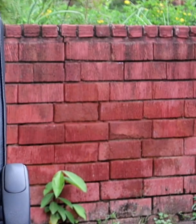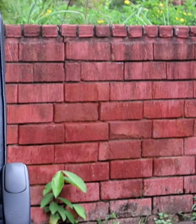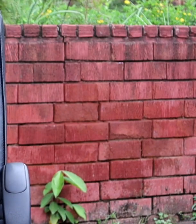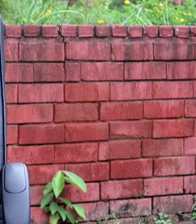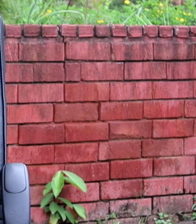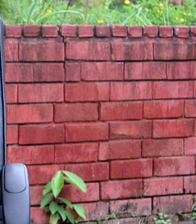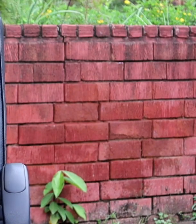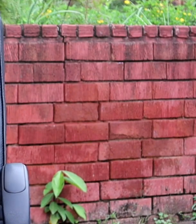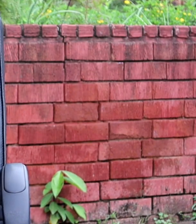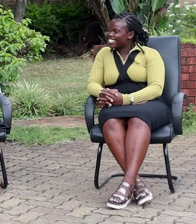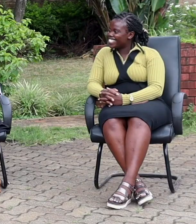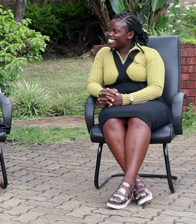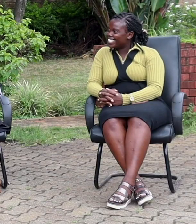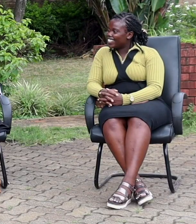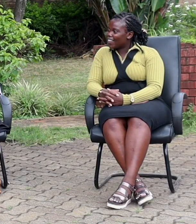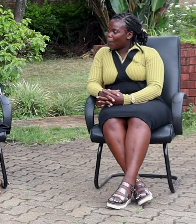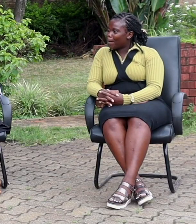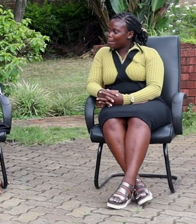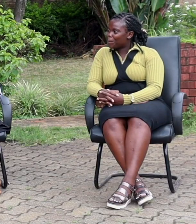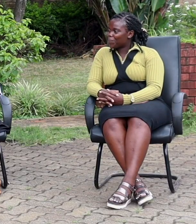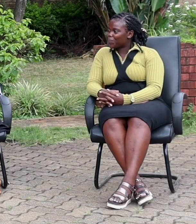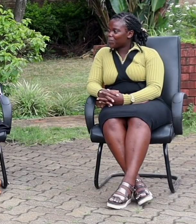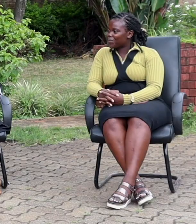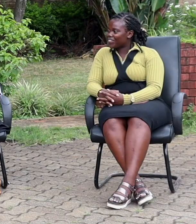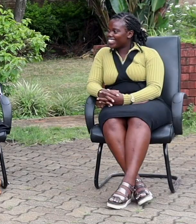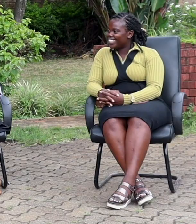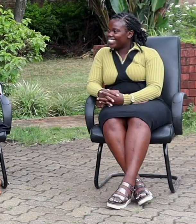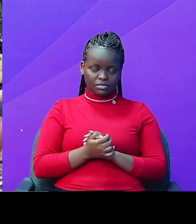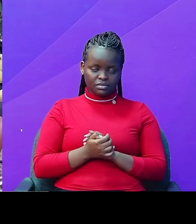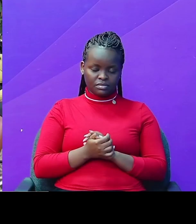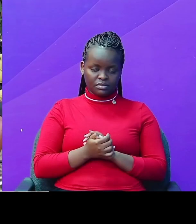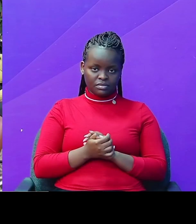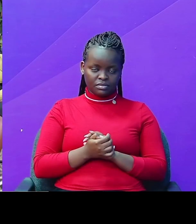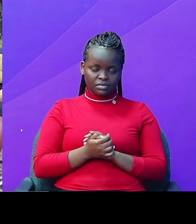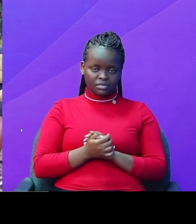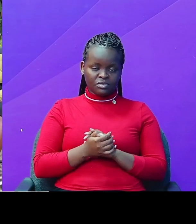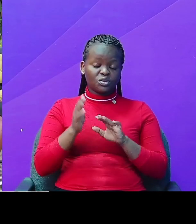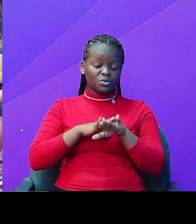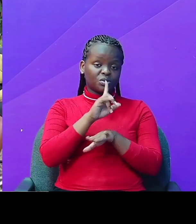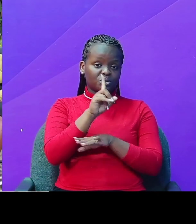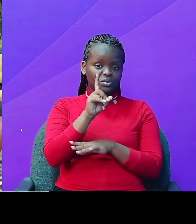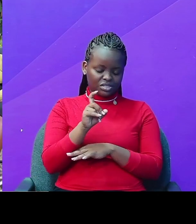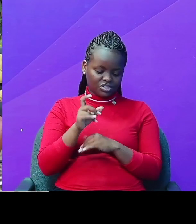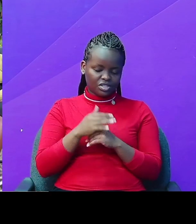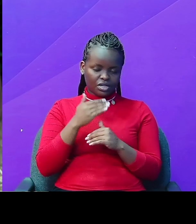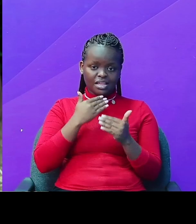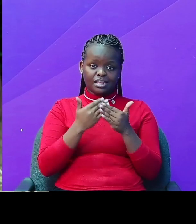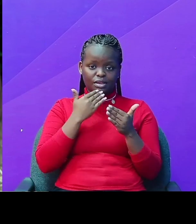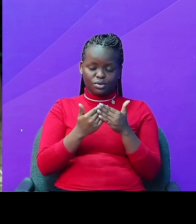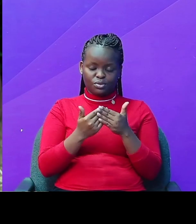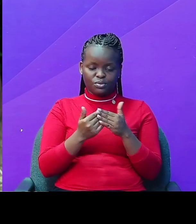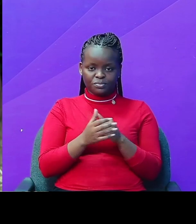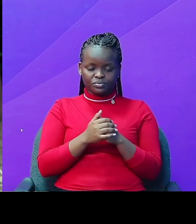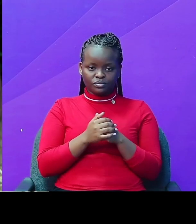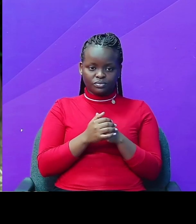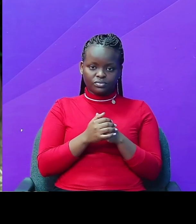inspired you to support them and to mentor them. Great question. Thank you.